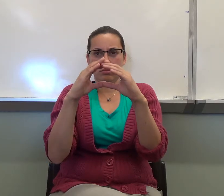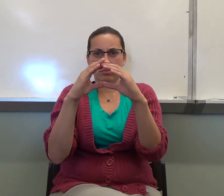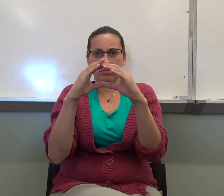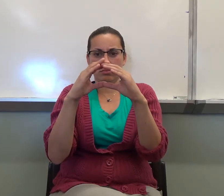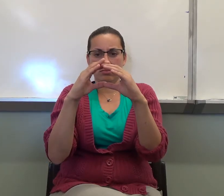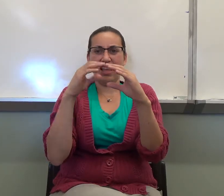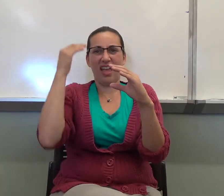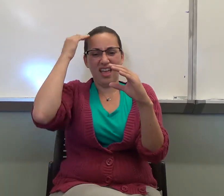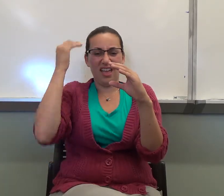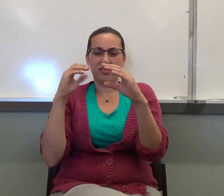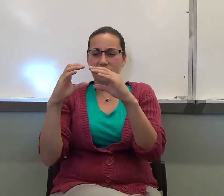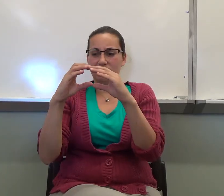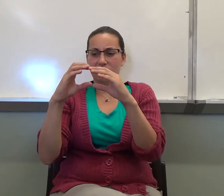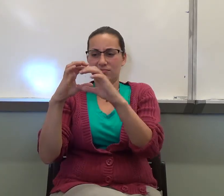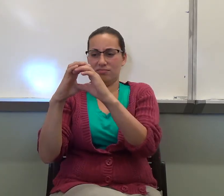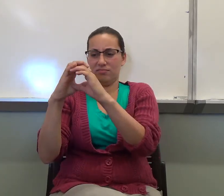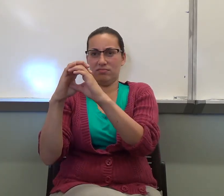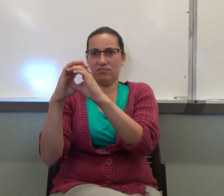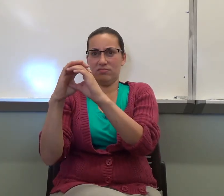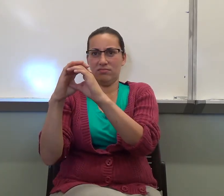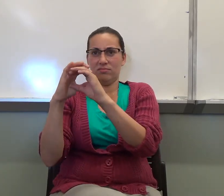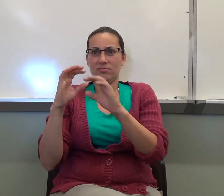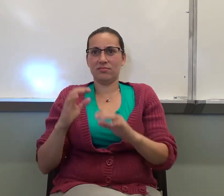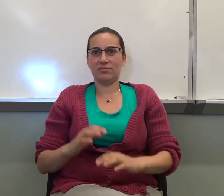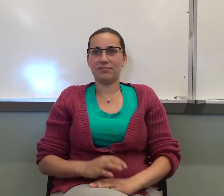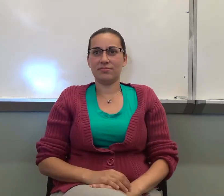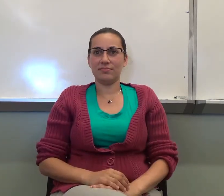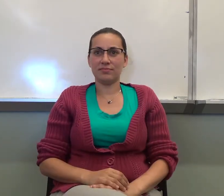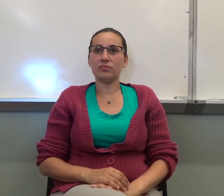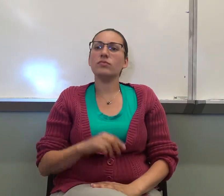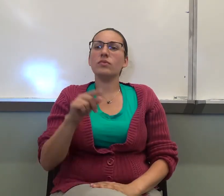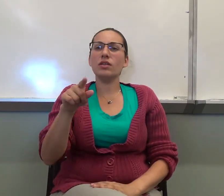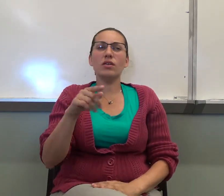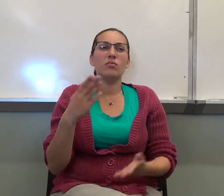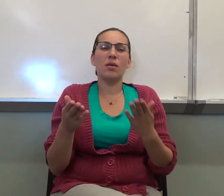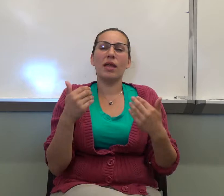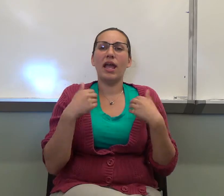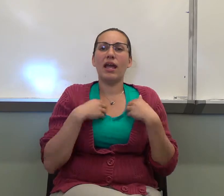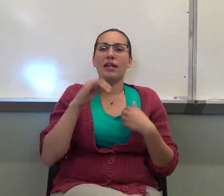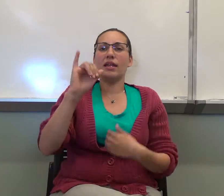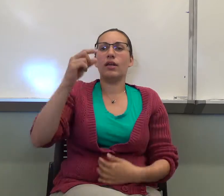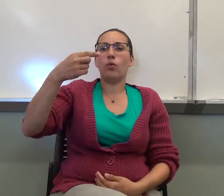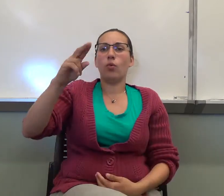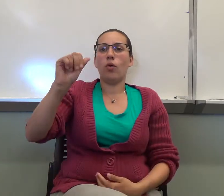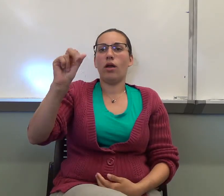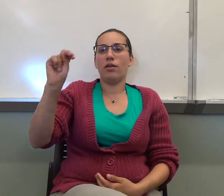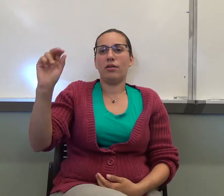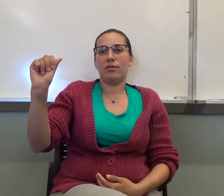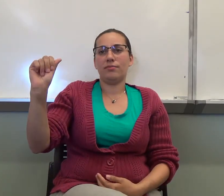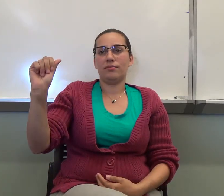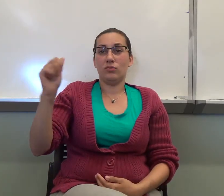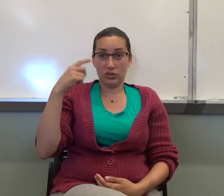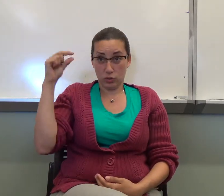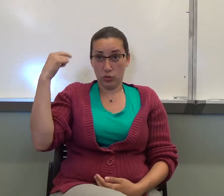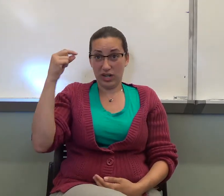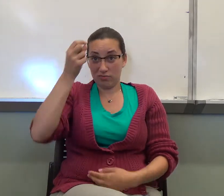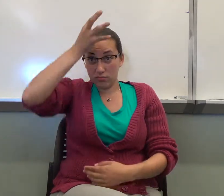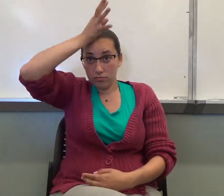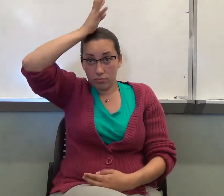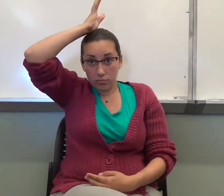Now, the quick way to get beyond all of this in this particular case is just to observe the signs.